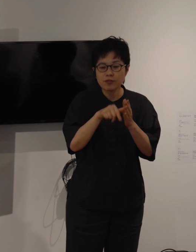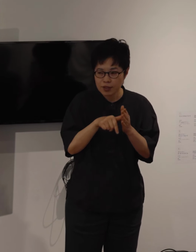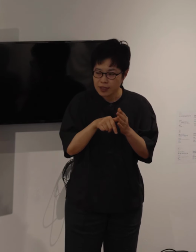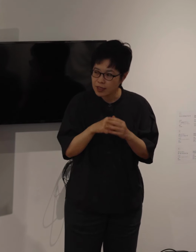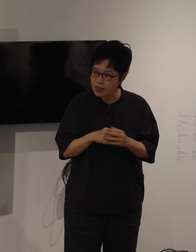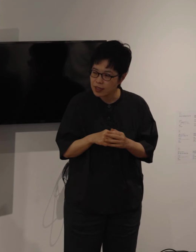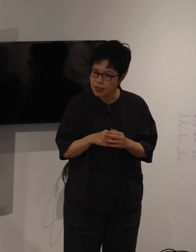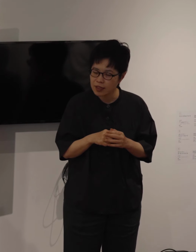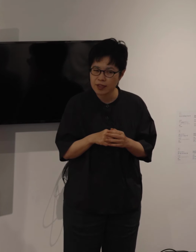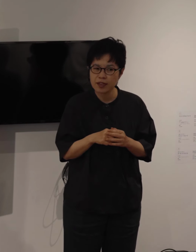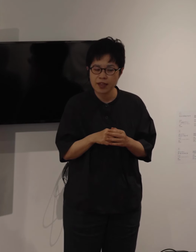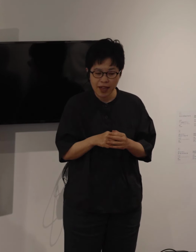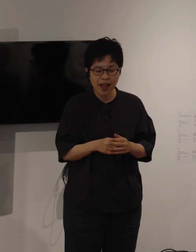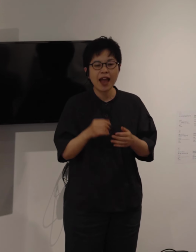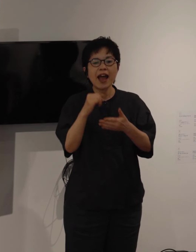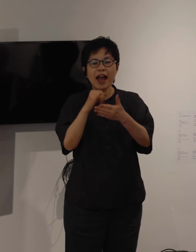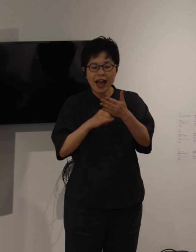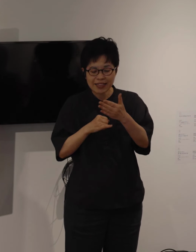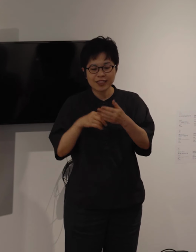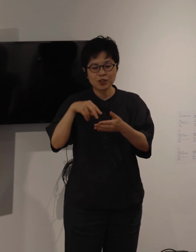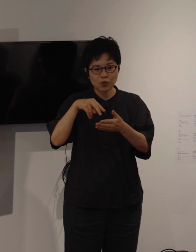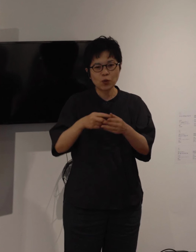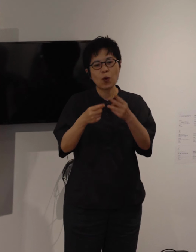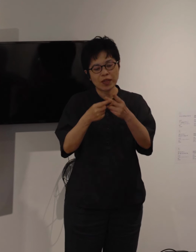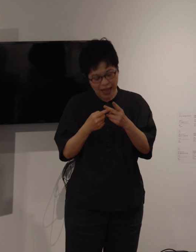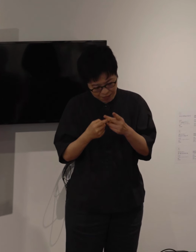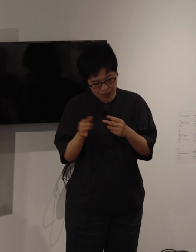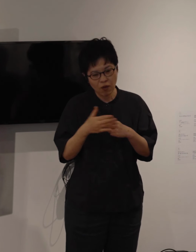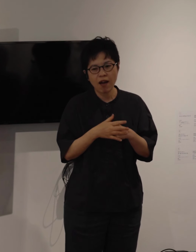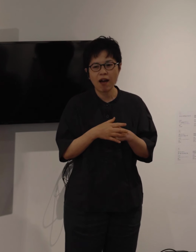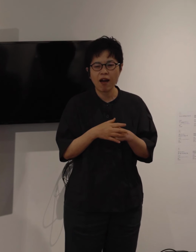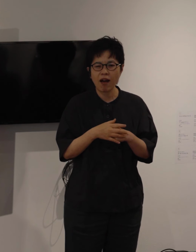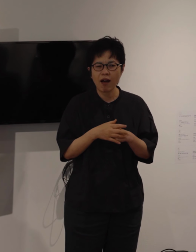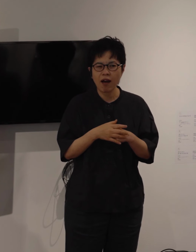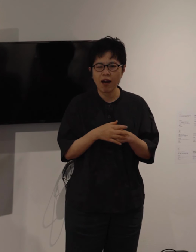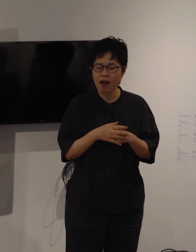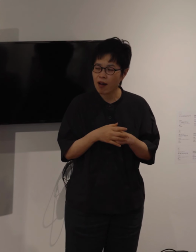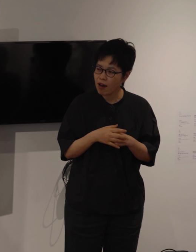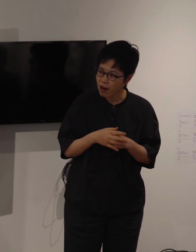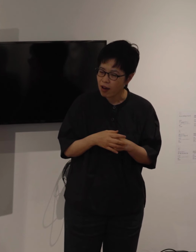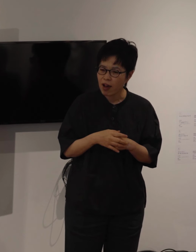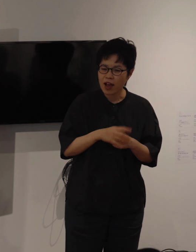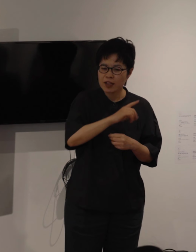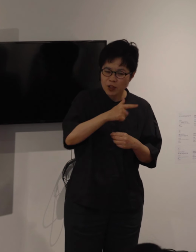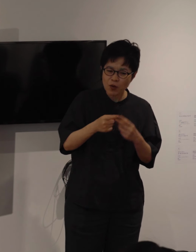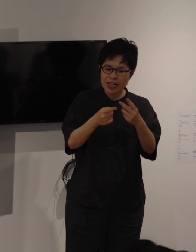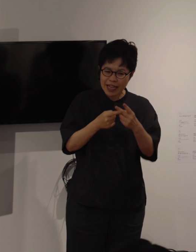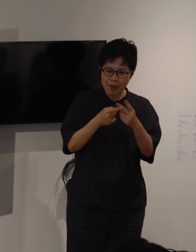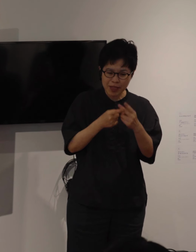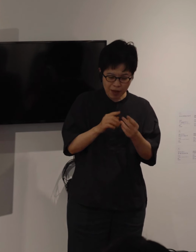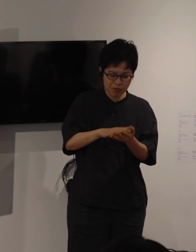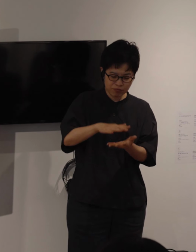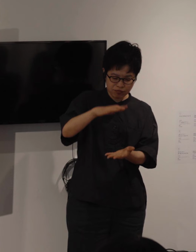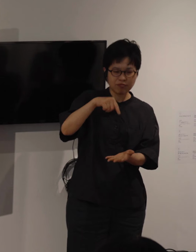artists, letters with Jean de Buffet, letters with André Breton, have all gone to the Tate for people to be able to research